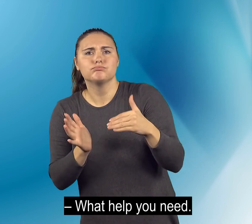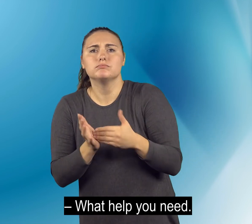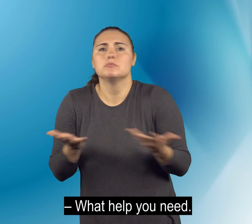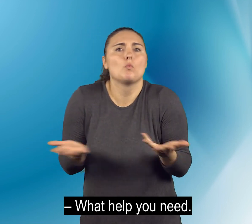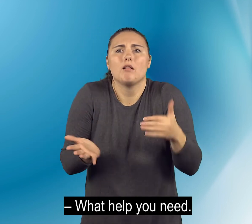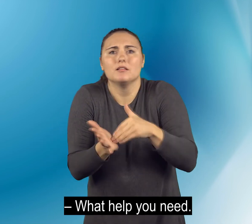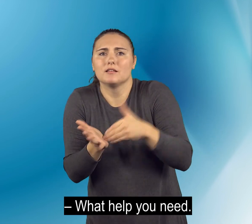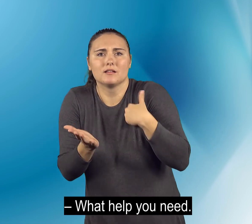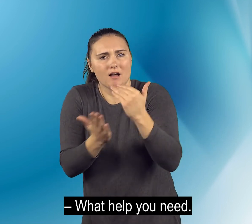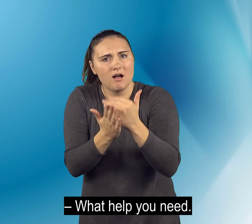you need.